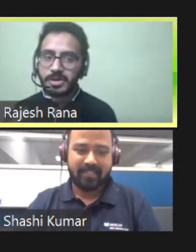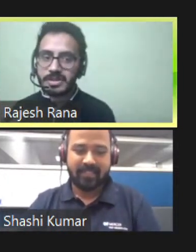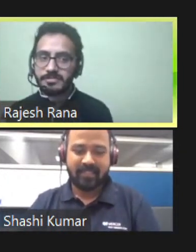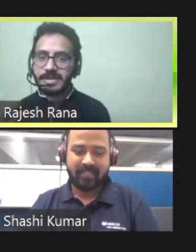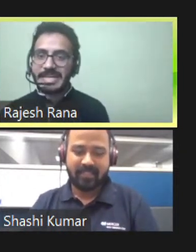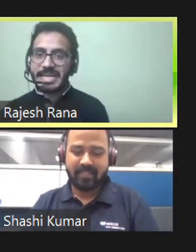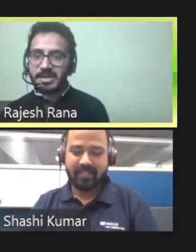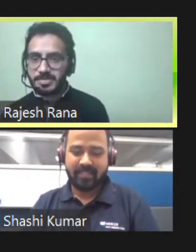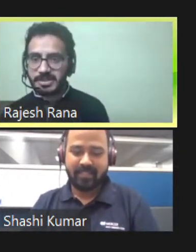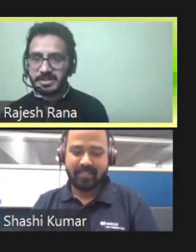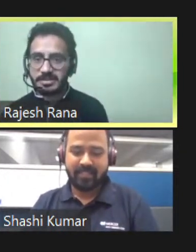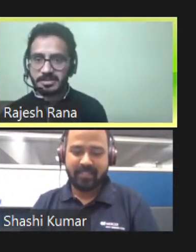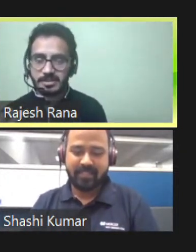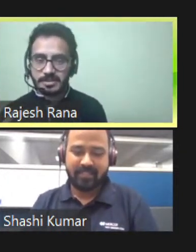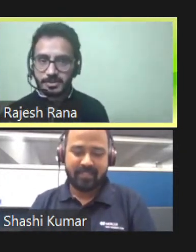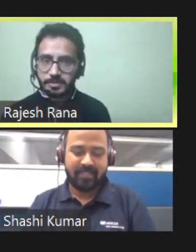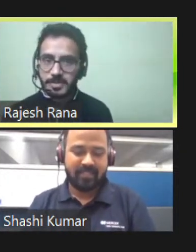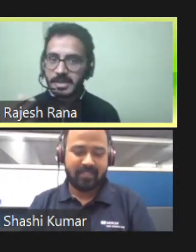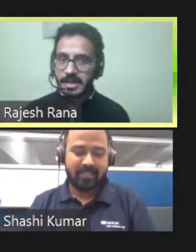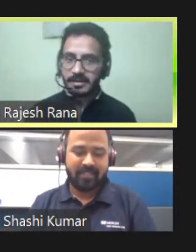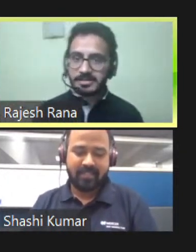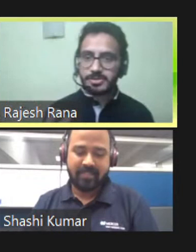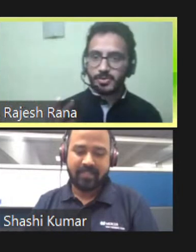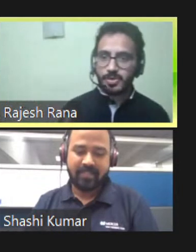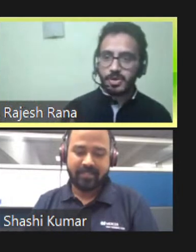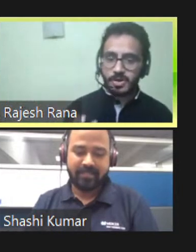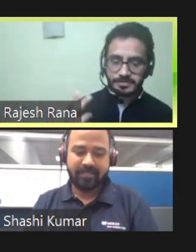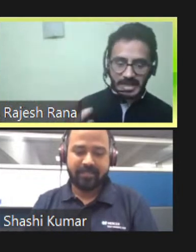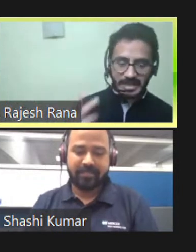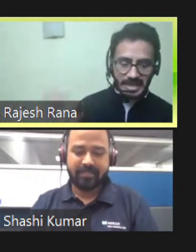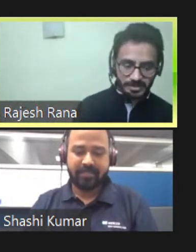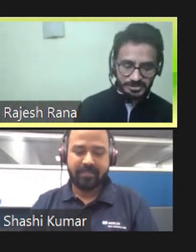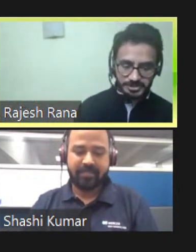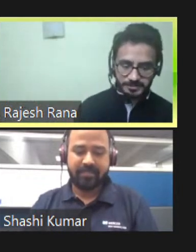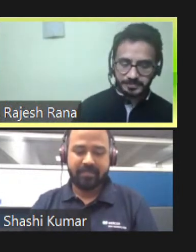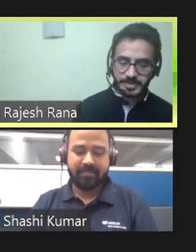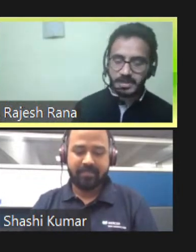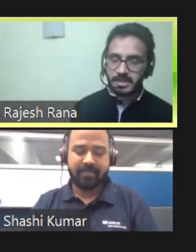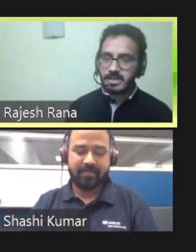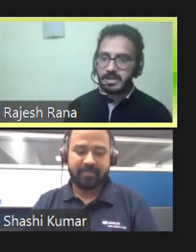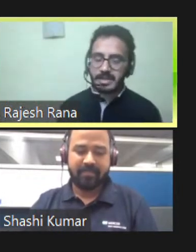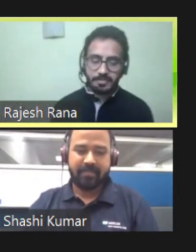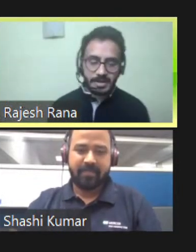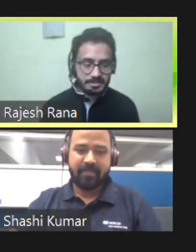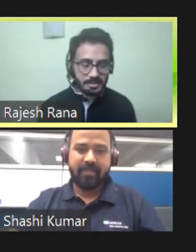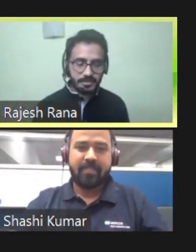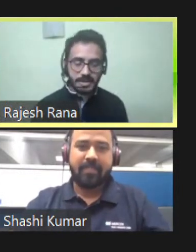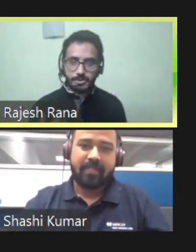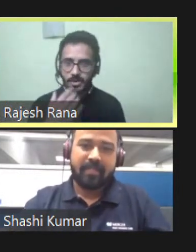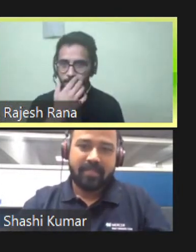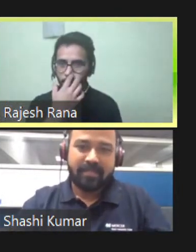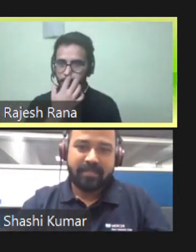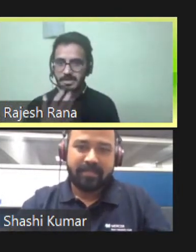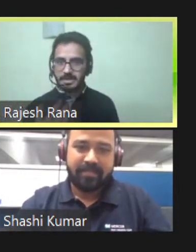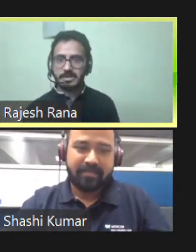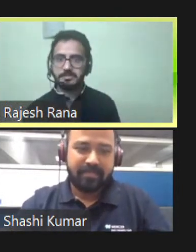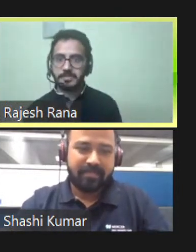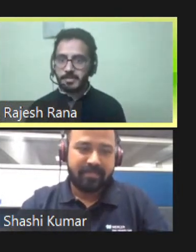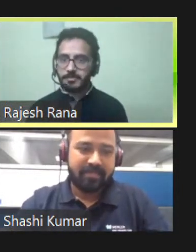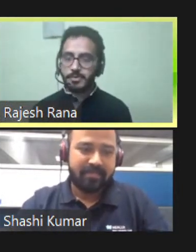those who are differently abled. So, here is the role of sign language. Likewise, if I talk